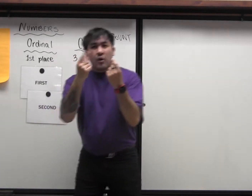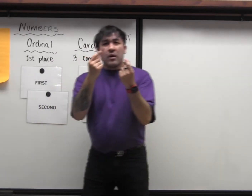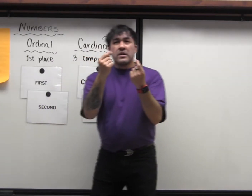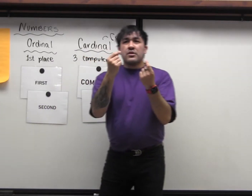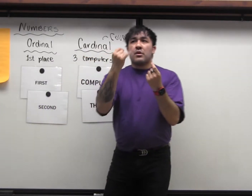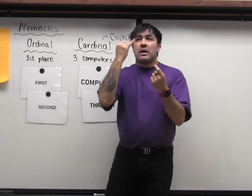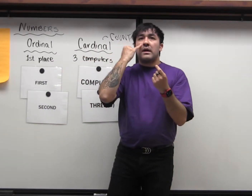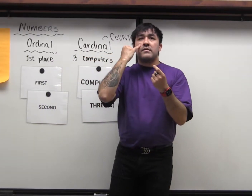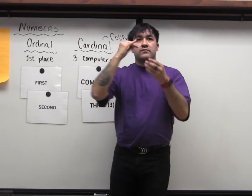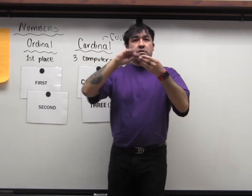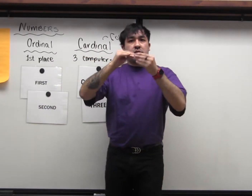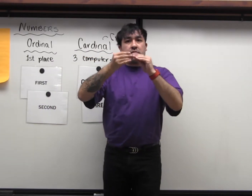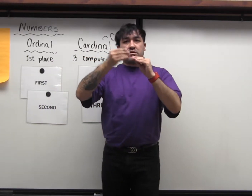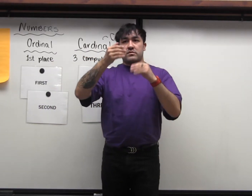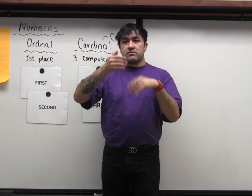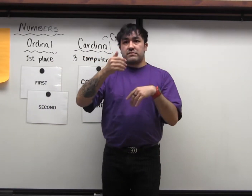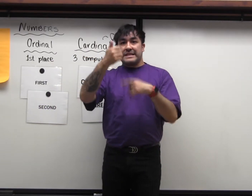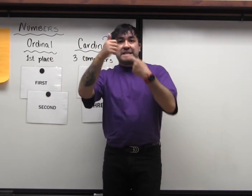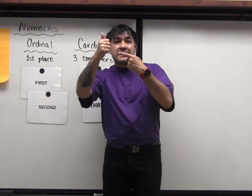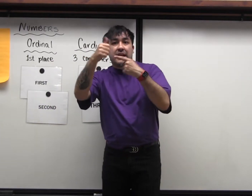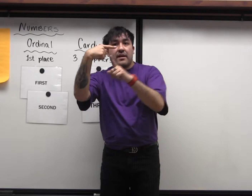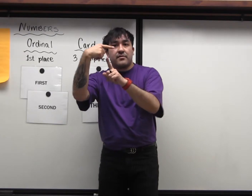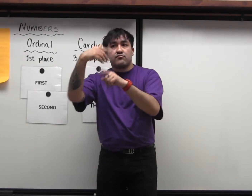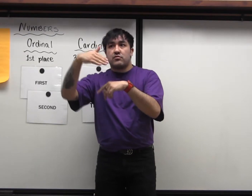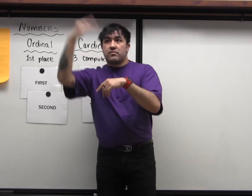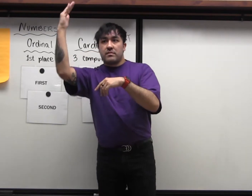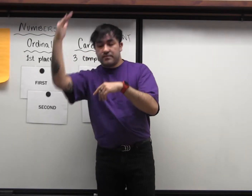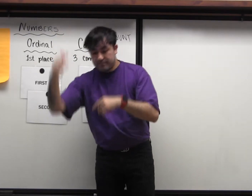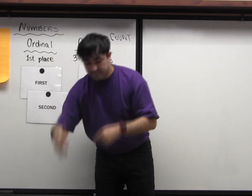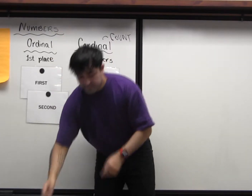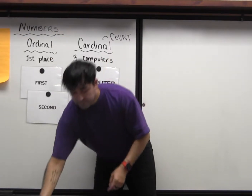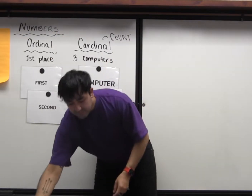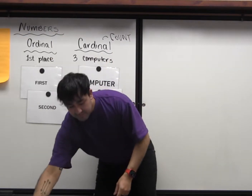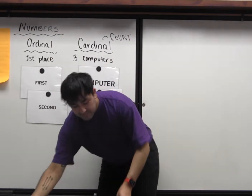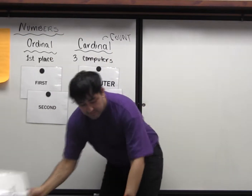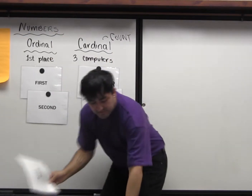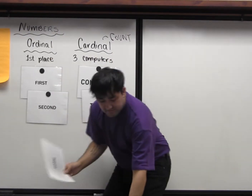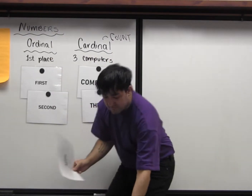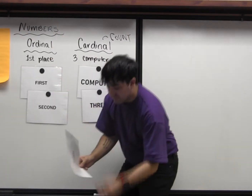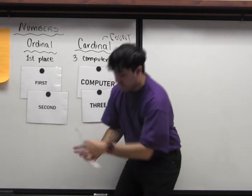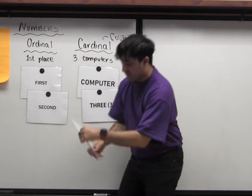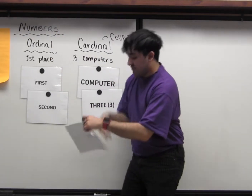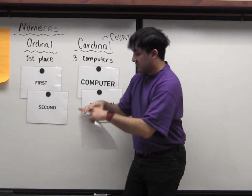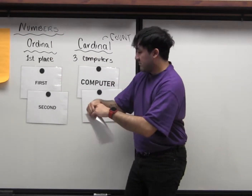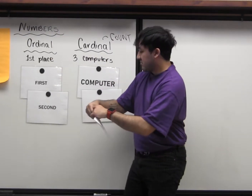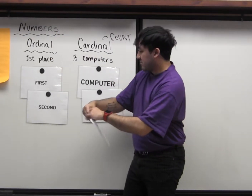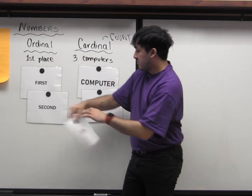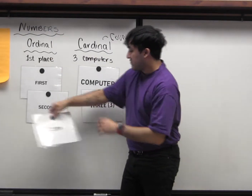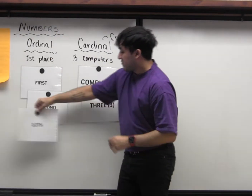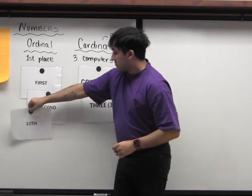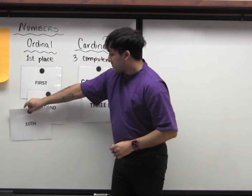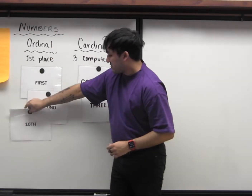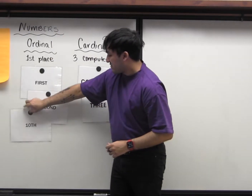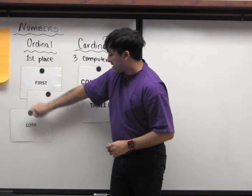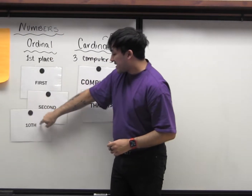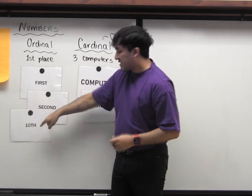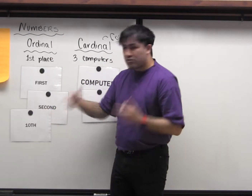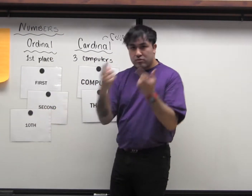up. And so what do you do, though, when you get to 10th and above, right? Because those get a little bit more complicated. There's a lot more movement. So